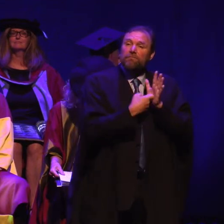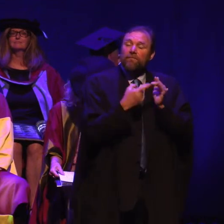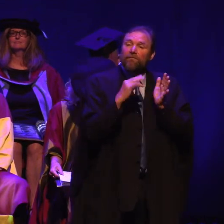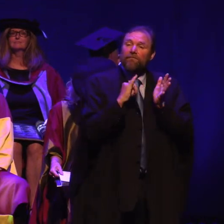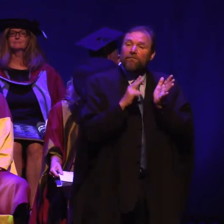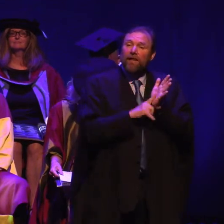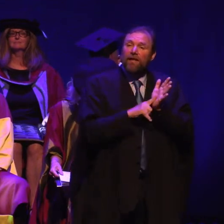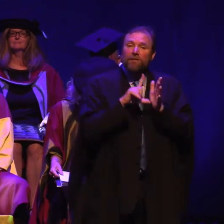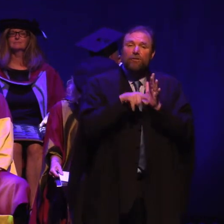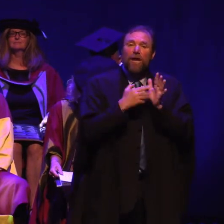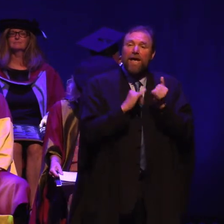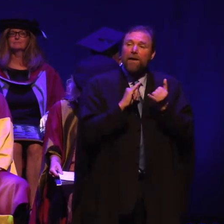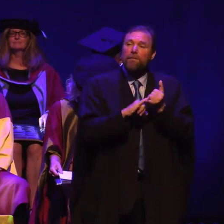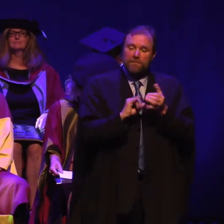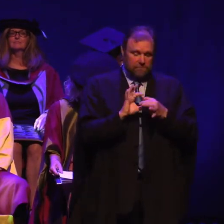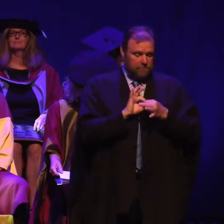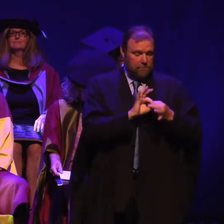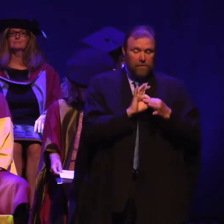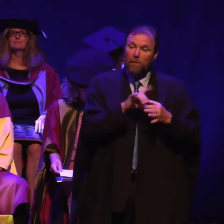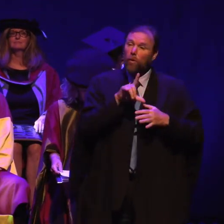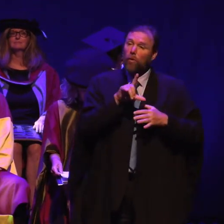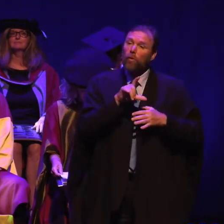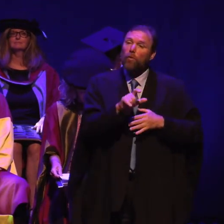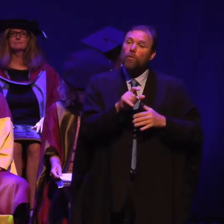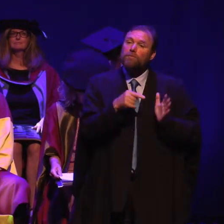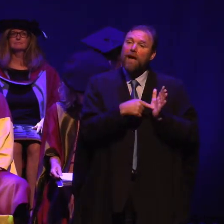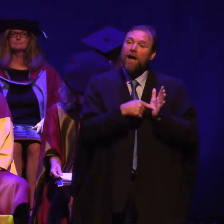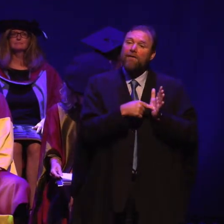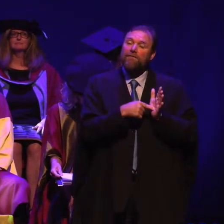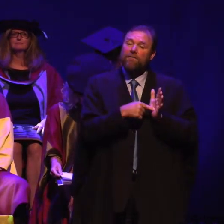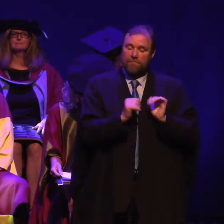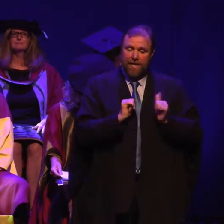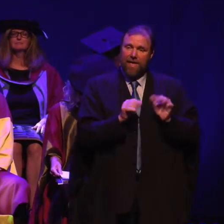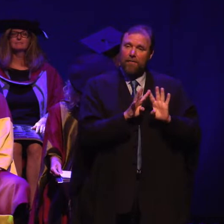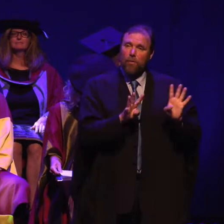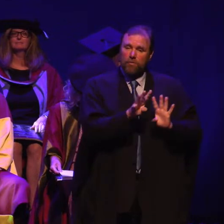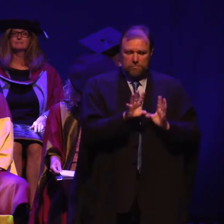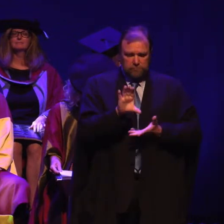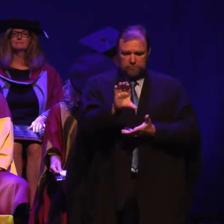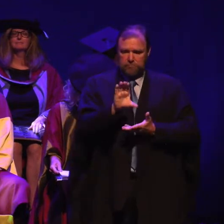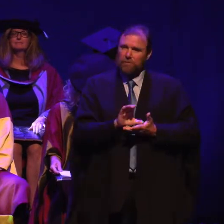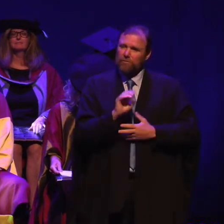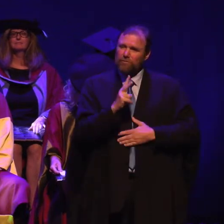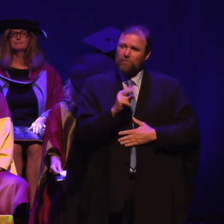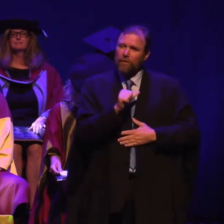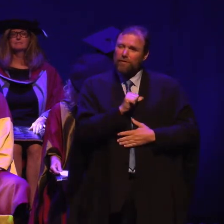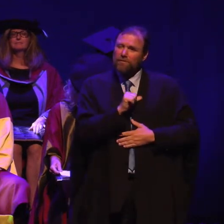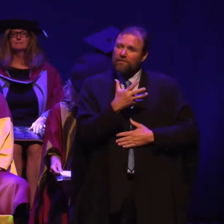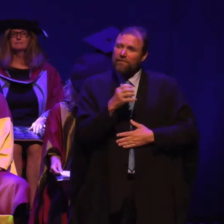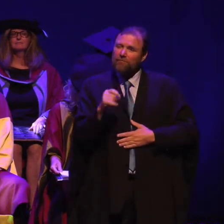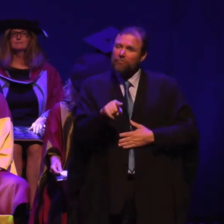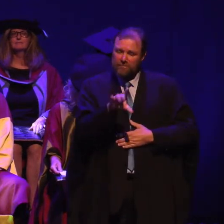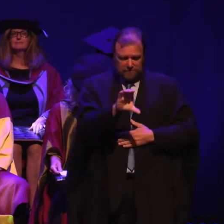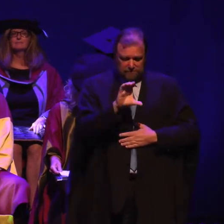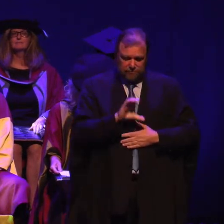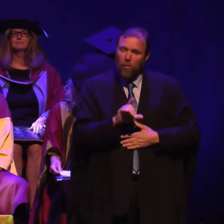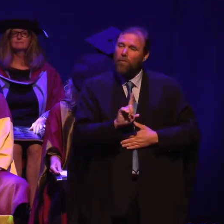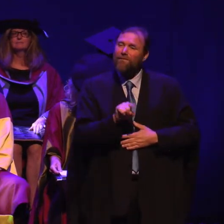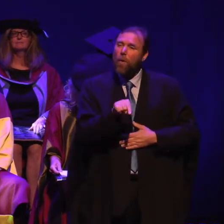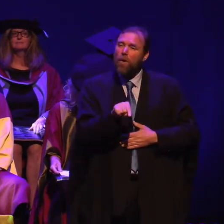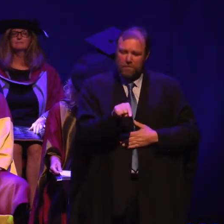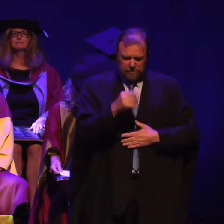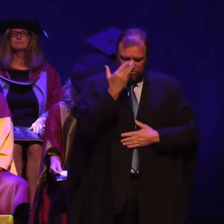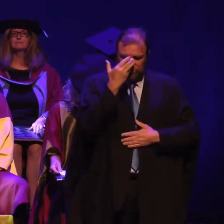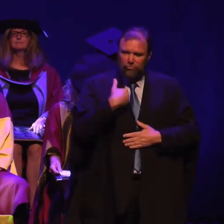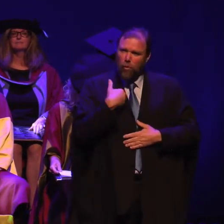Health Board, has received over £250,000 in funding from the Stroke Association to